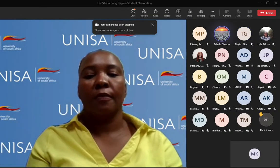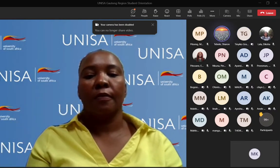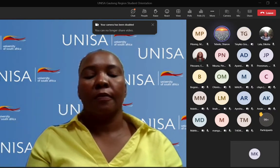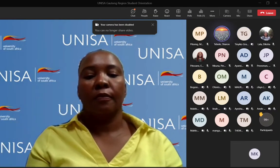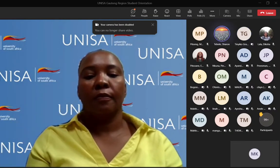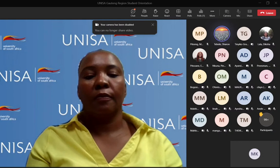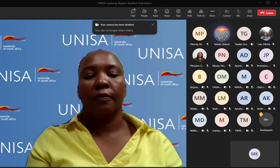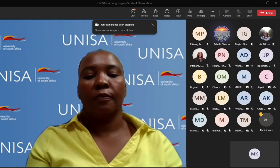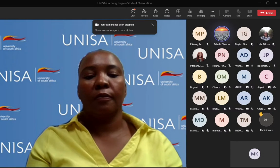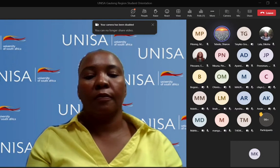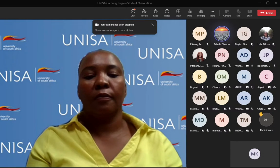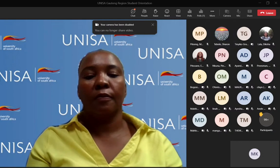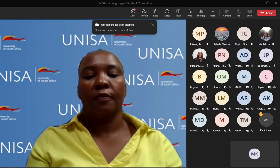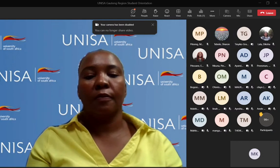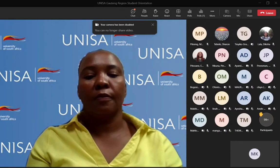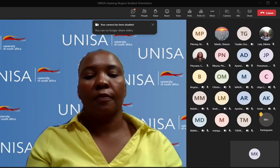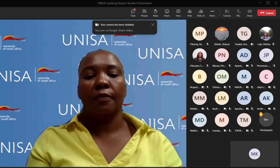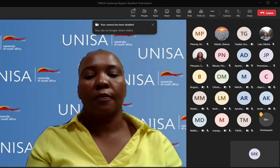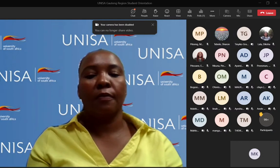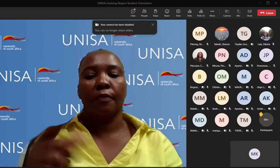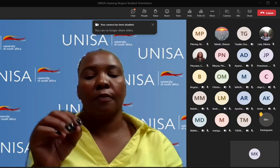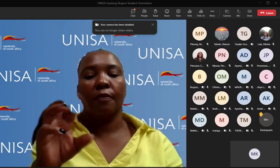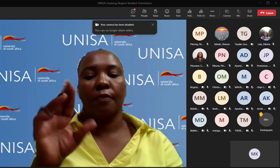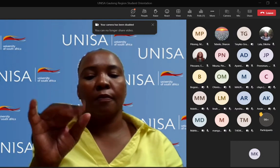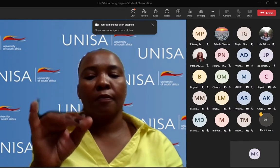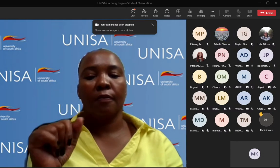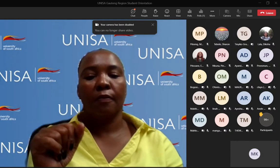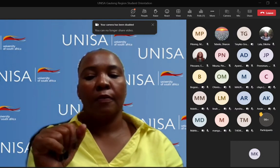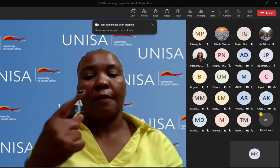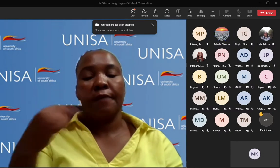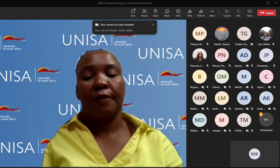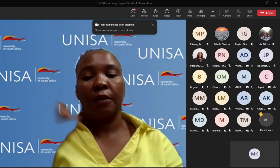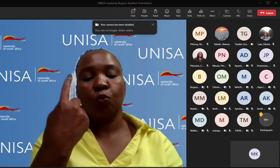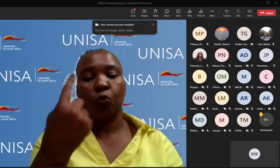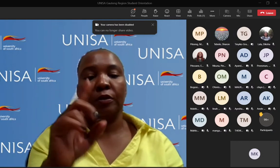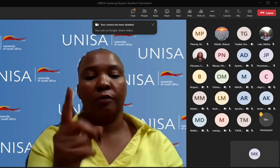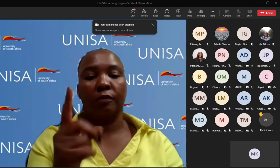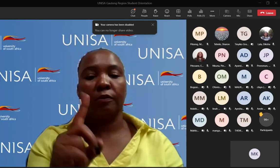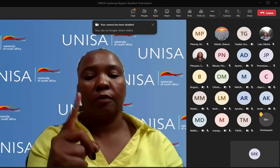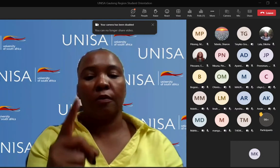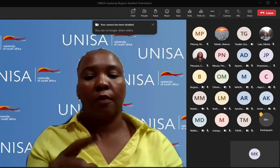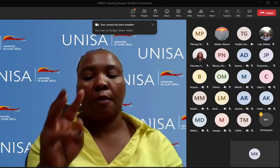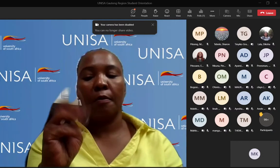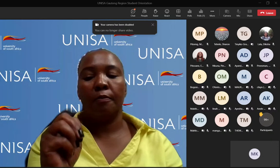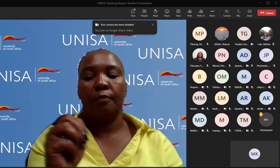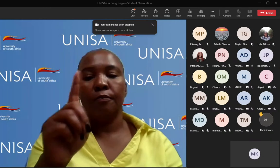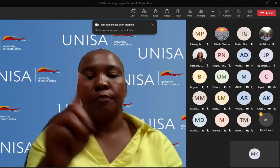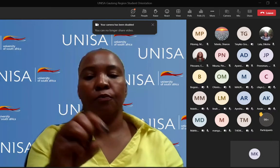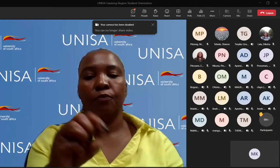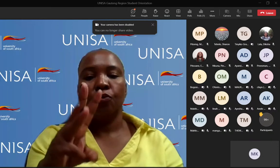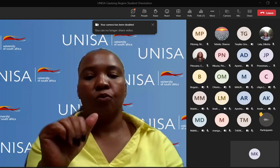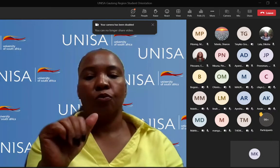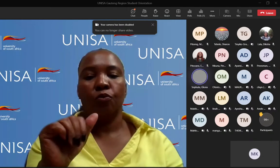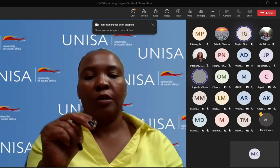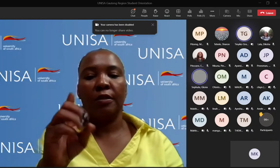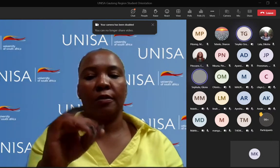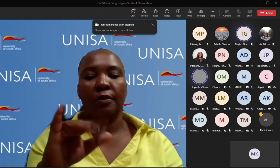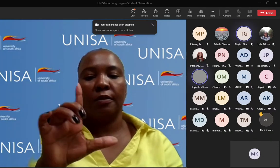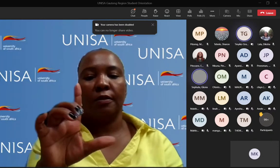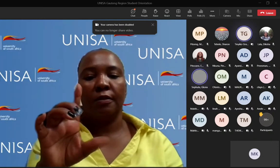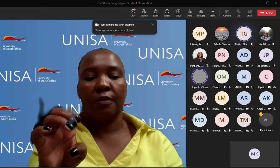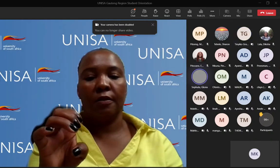okay how's Gloria yes Sharon the first one we have muzwandile URI